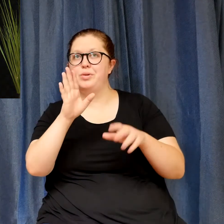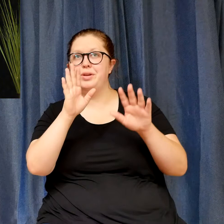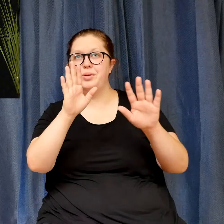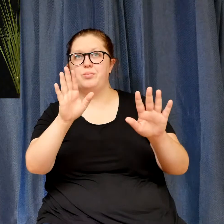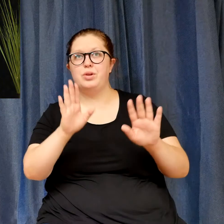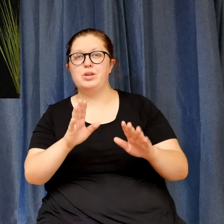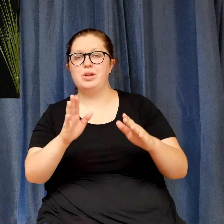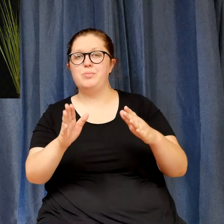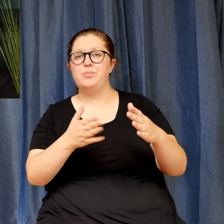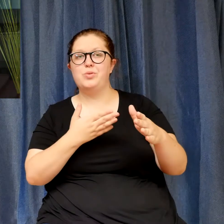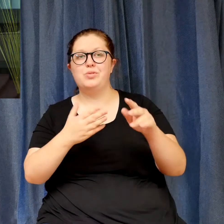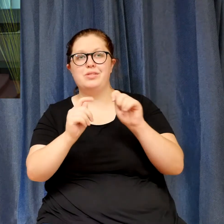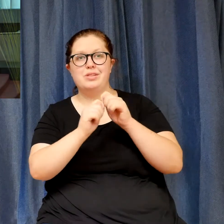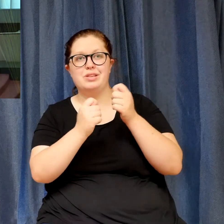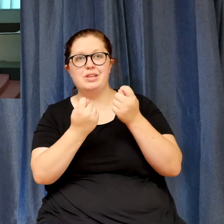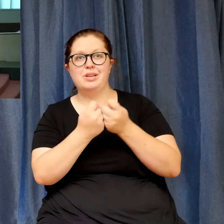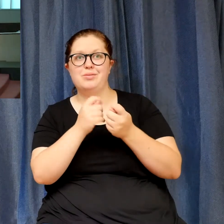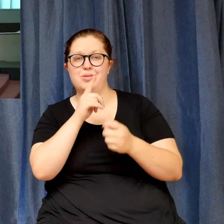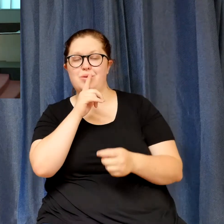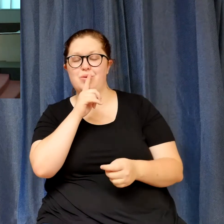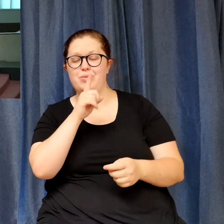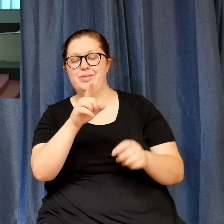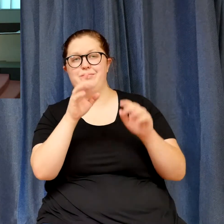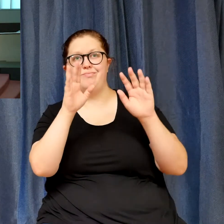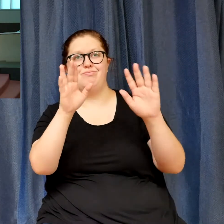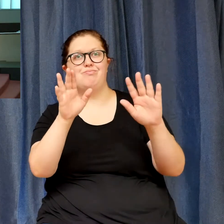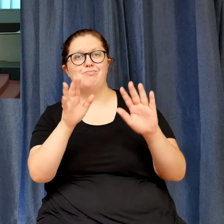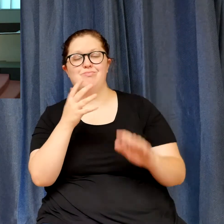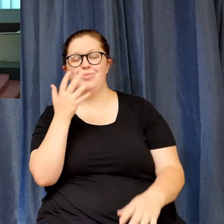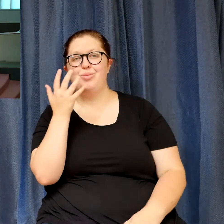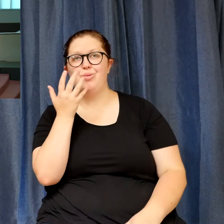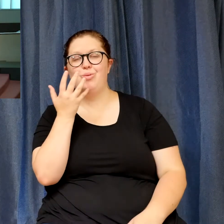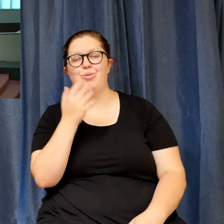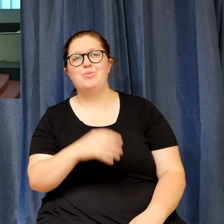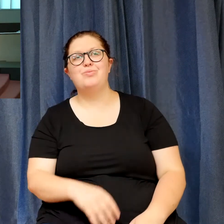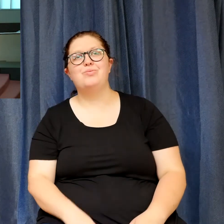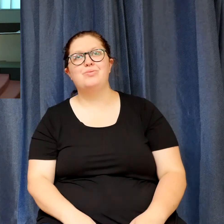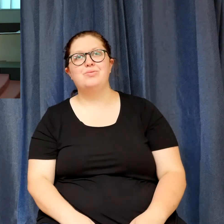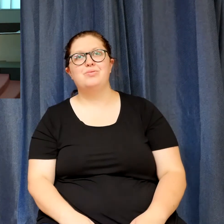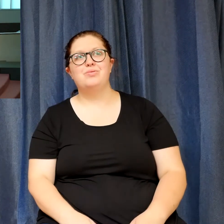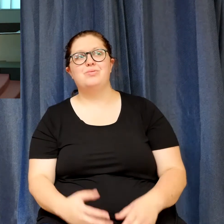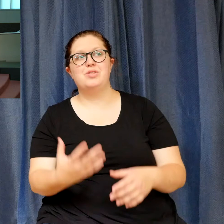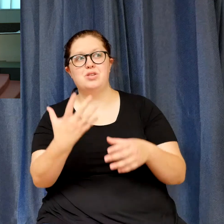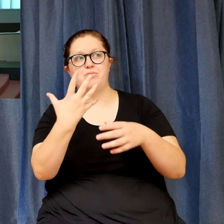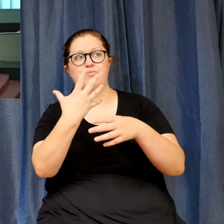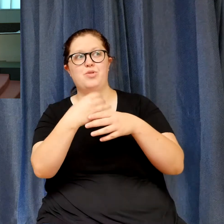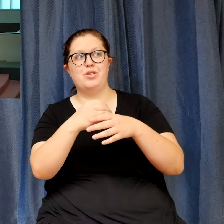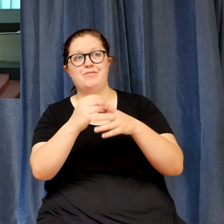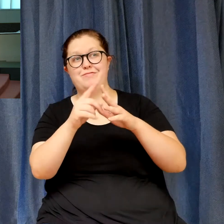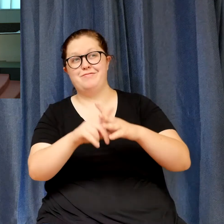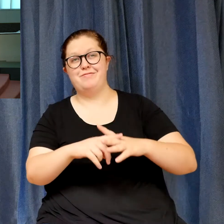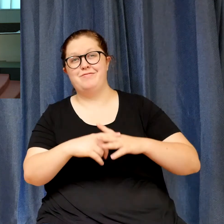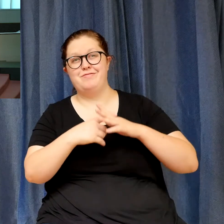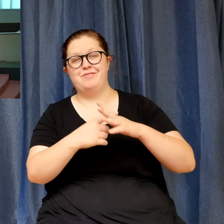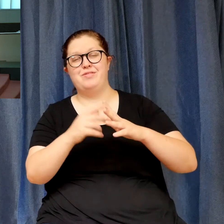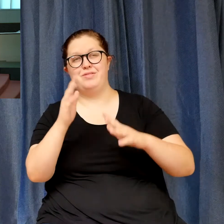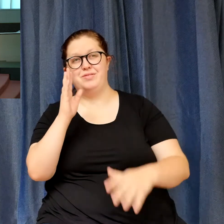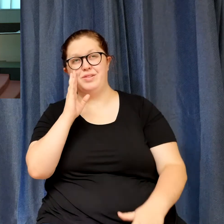our music team is just amazing. So to be part of this launching of the